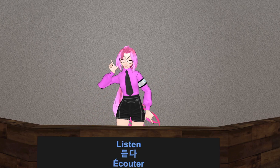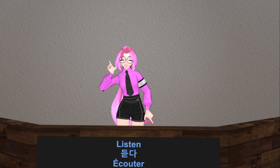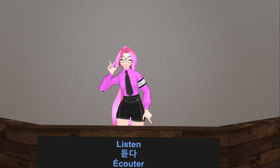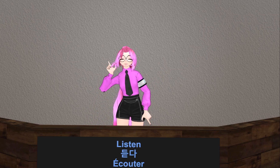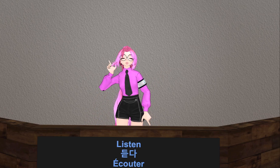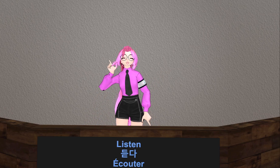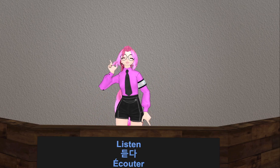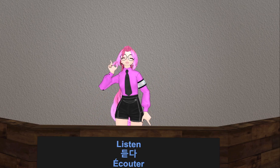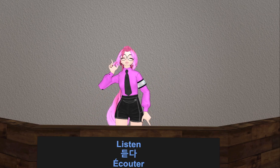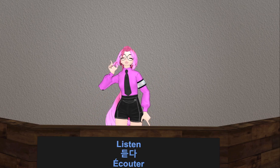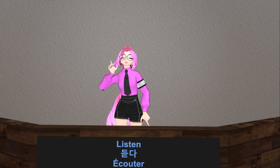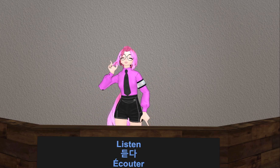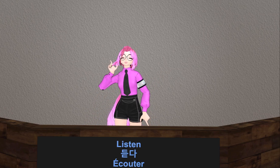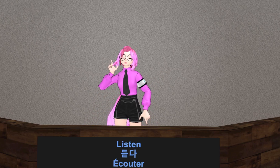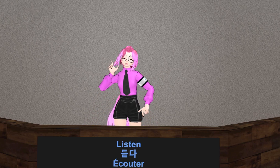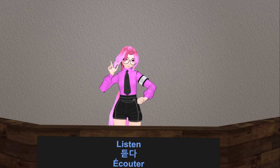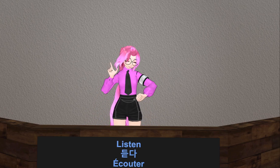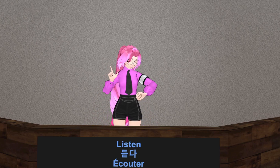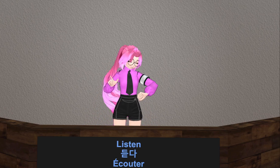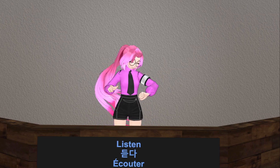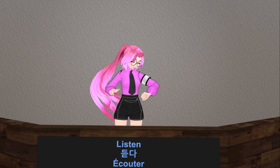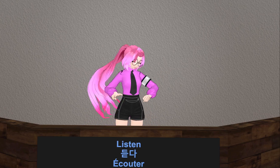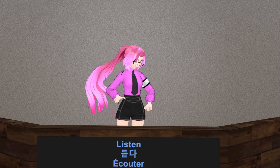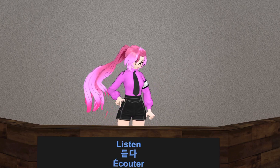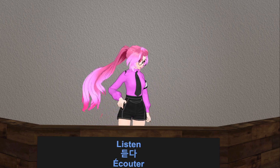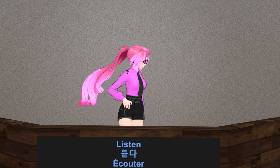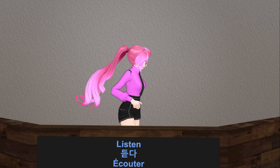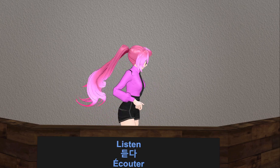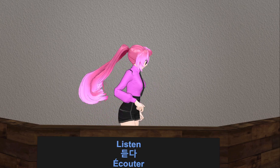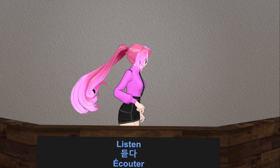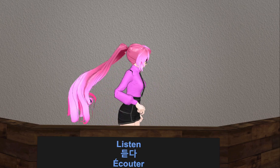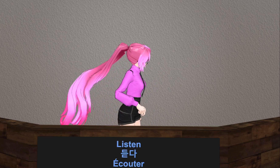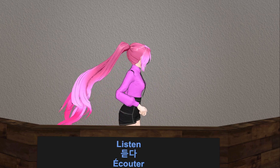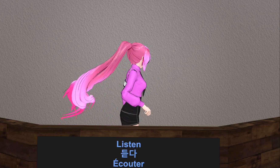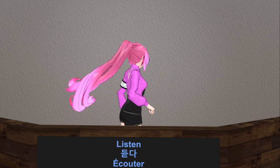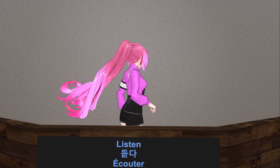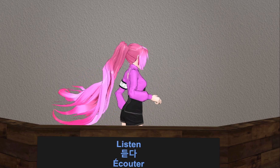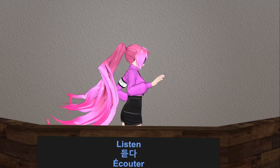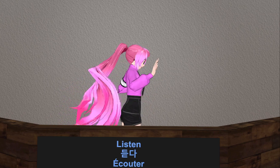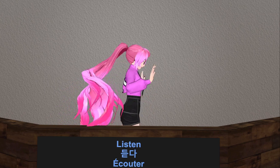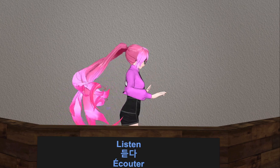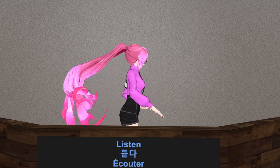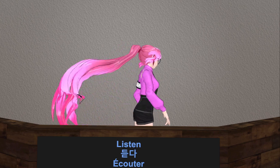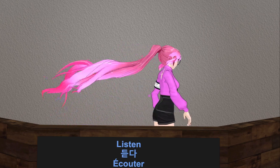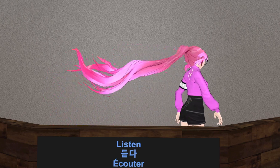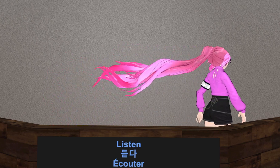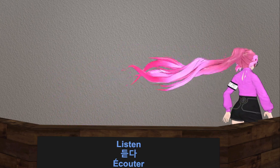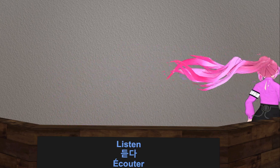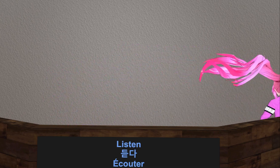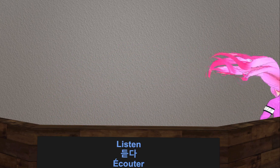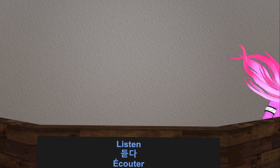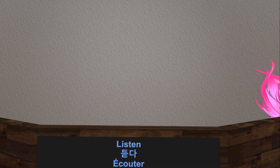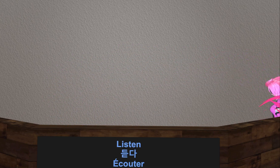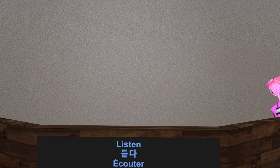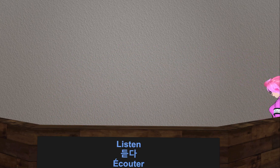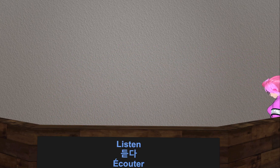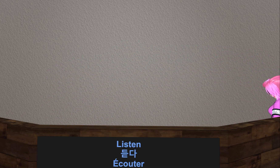Yes. Listen. Listen. Yay. Okay. So that was awesome. You guys are the best. I'm just going to go